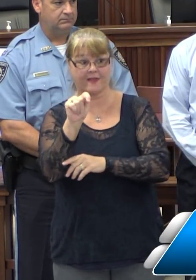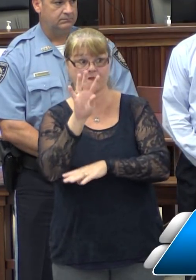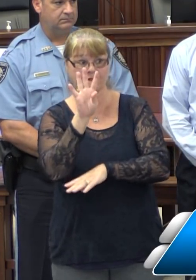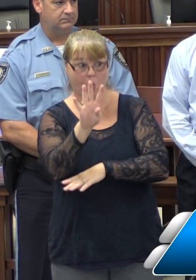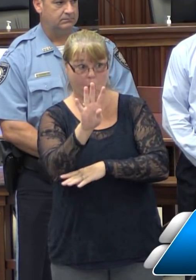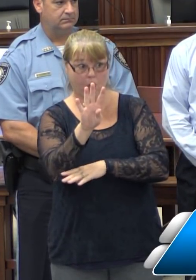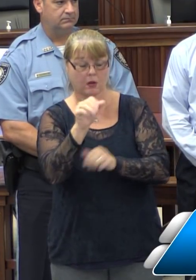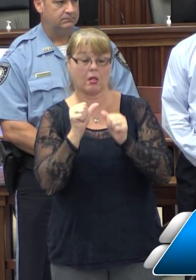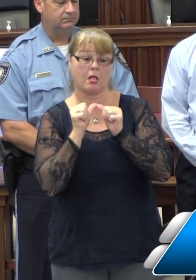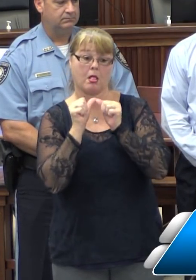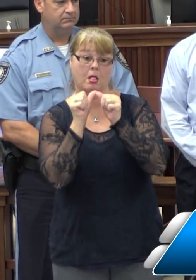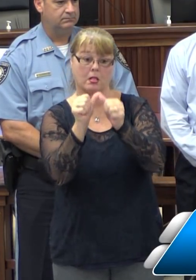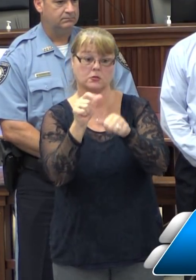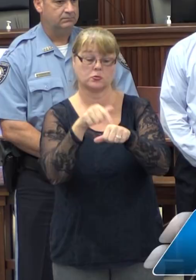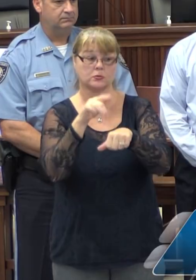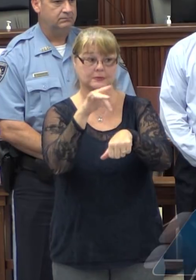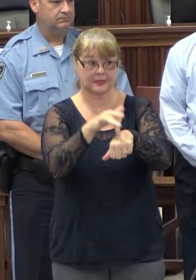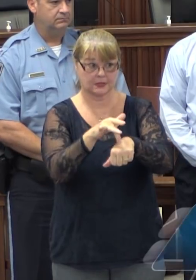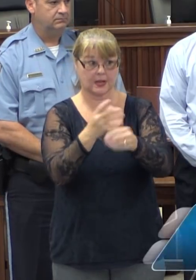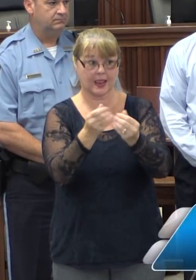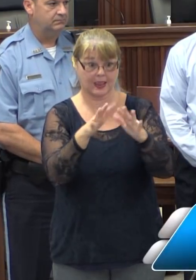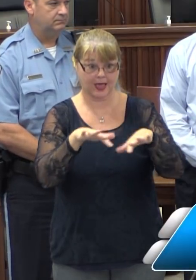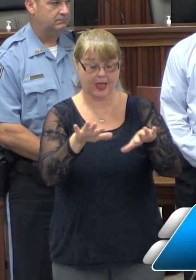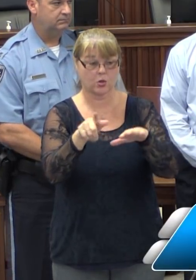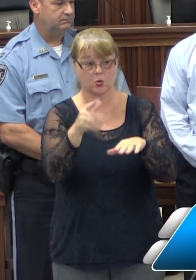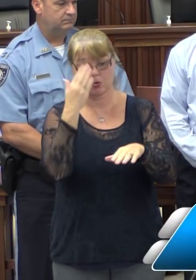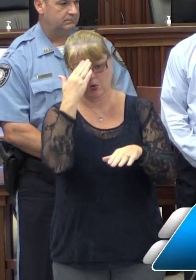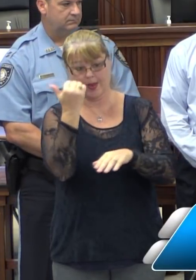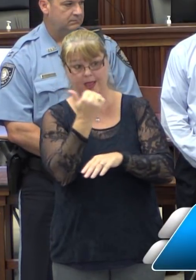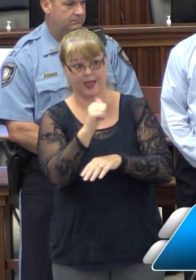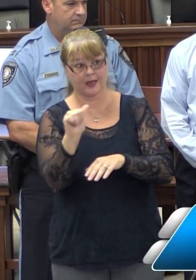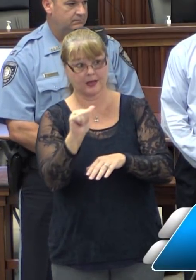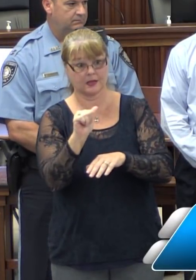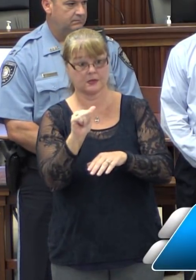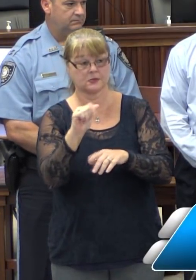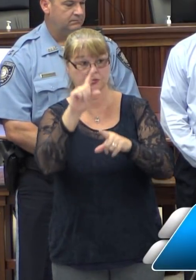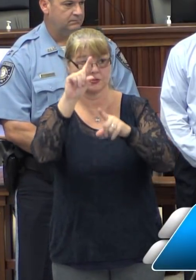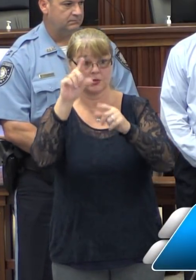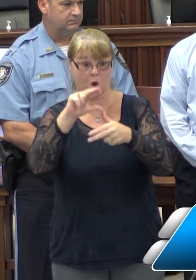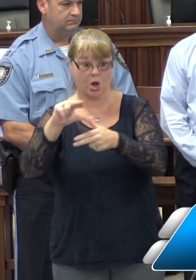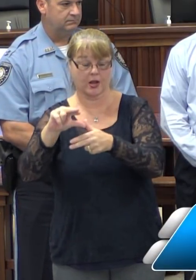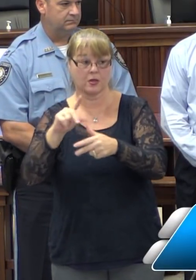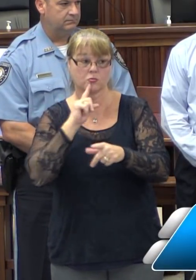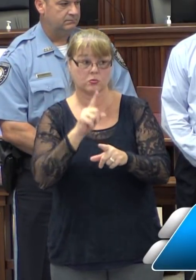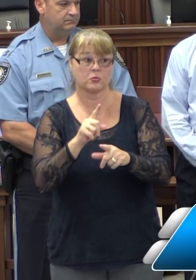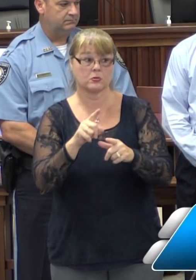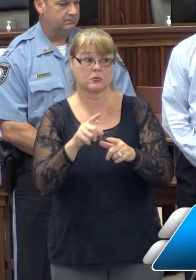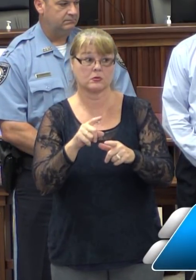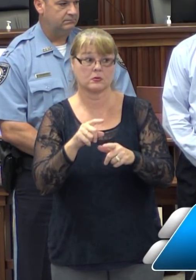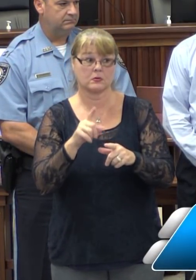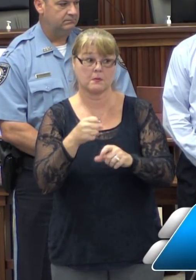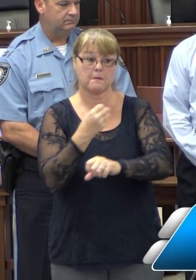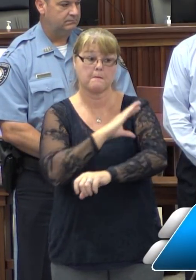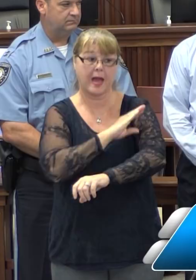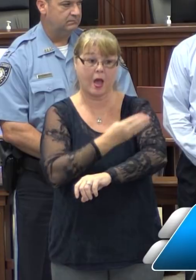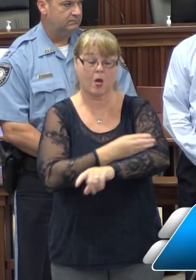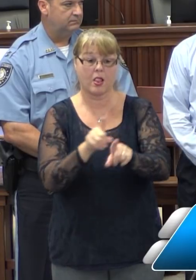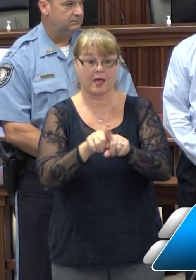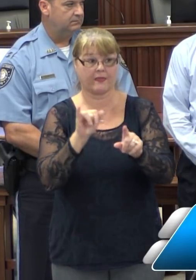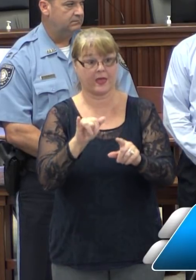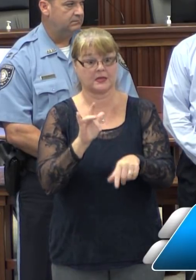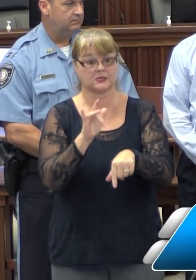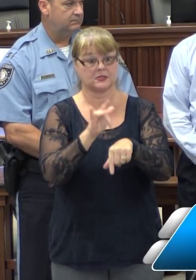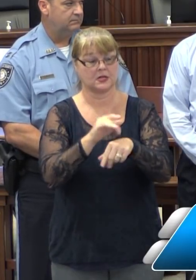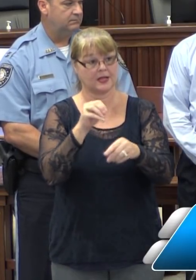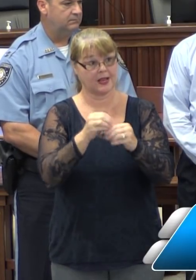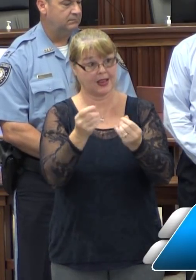makes landfall. With any storm as powerful as that, there is the potential for it to move inland as a hurricane